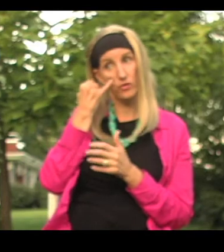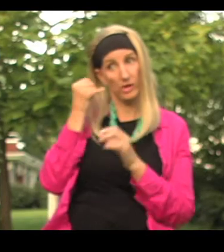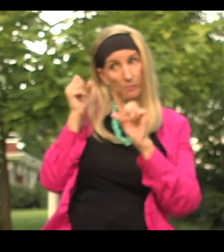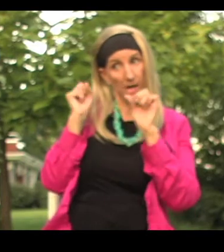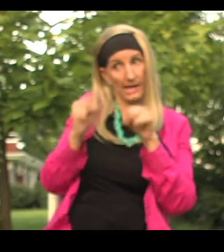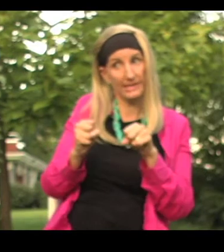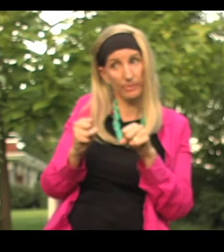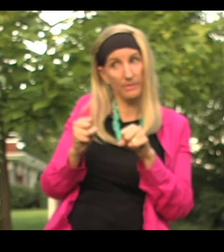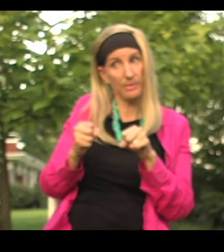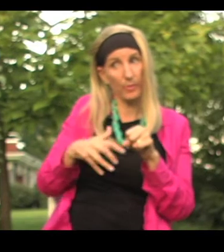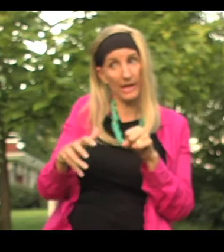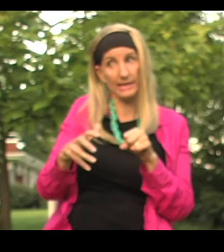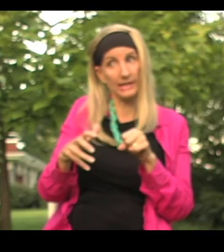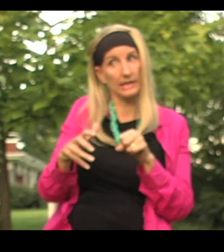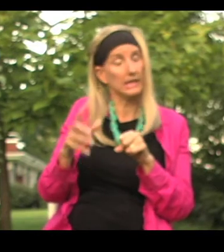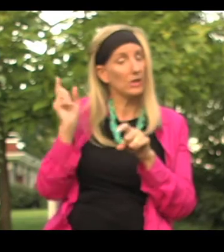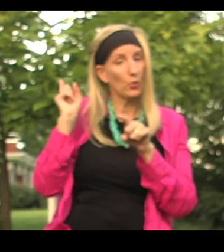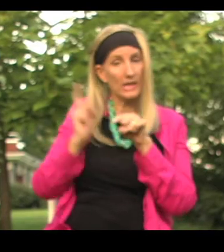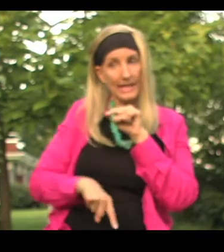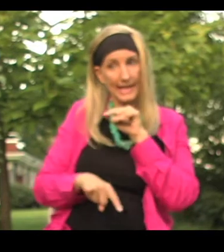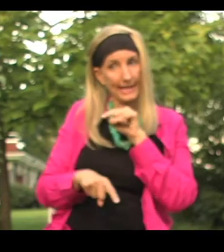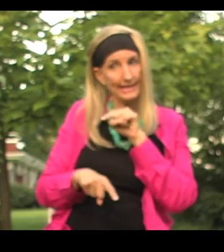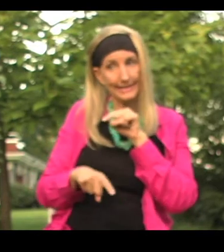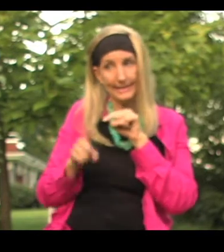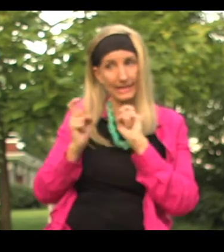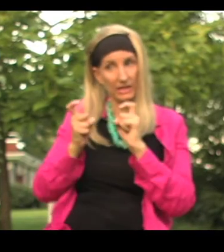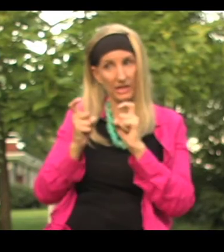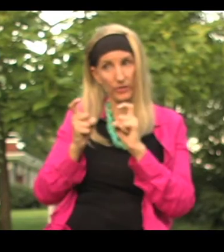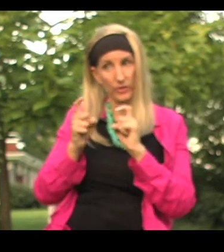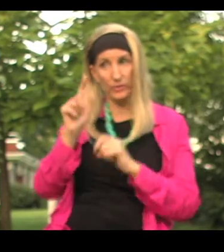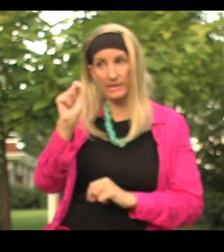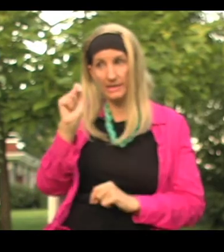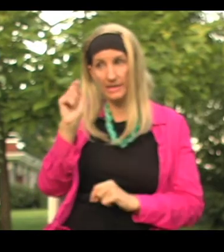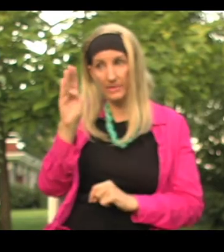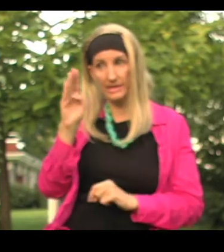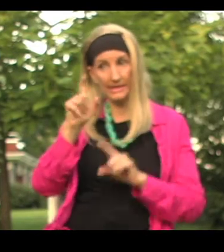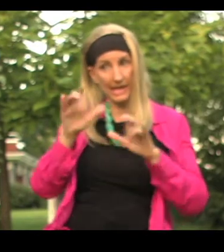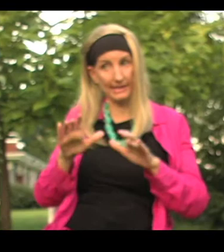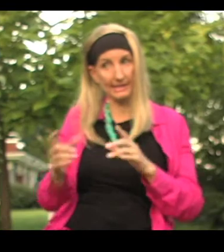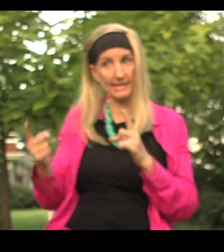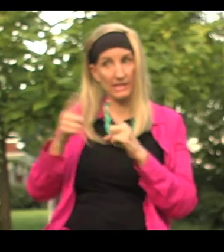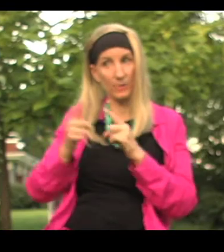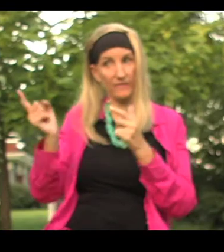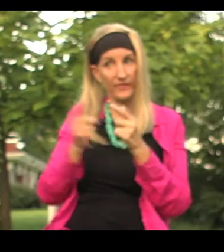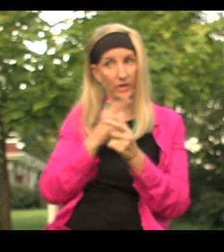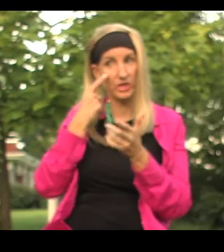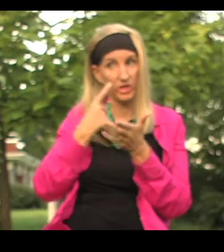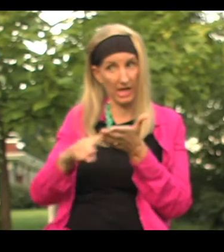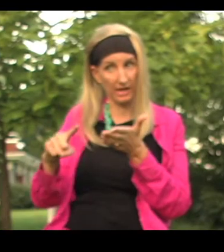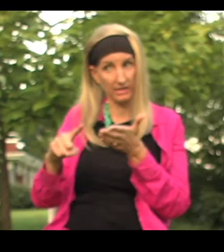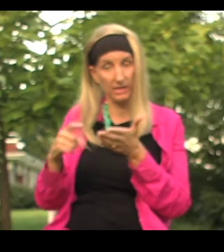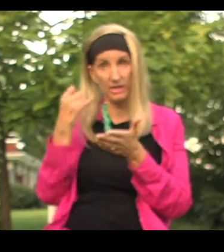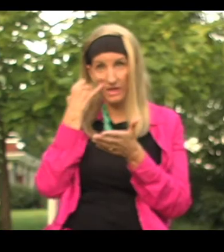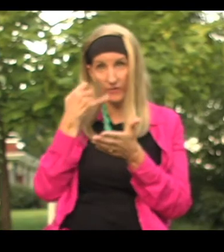could possibly be pregnant, we can't give you the TB test until we first checked if you're